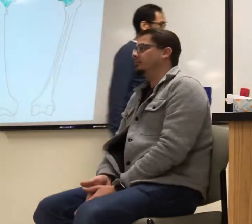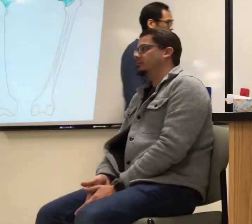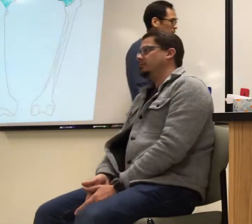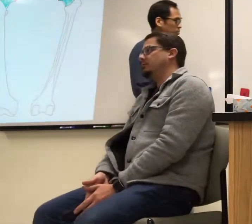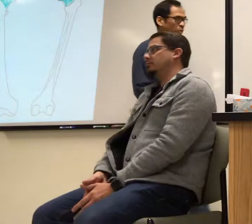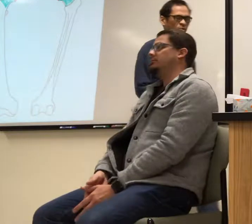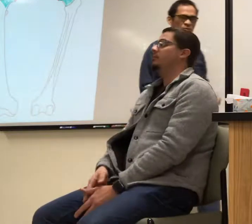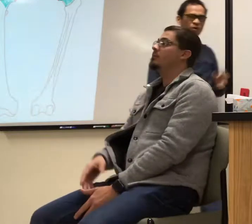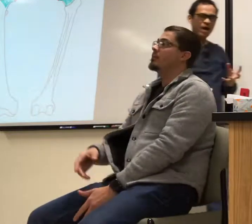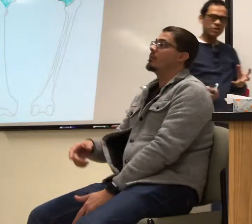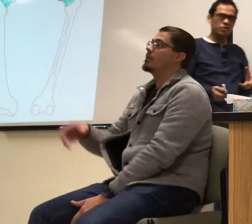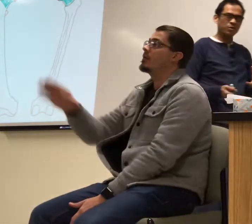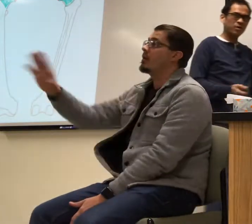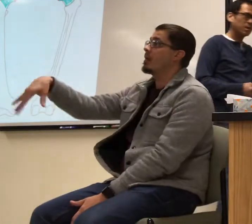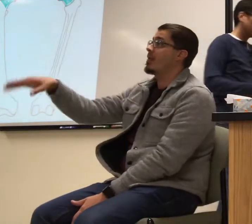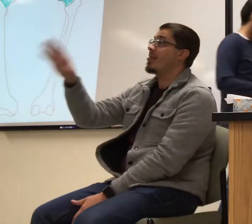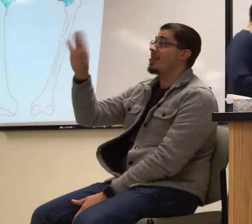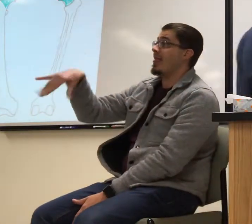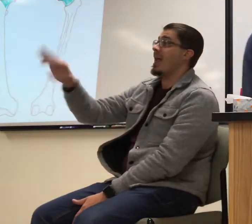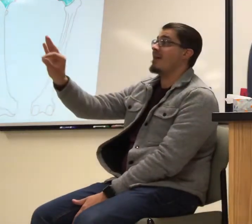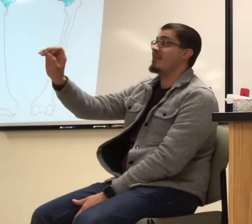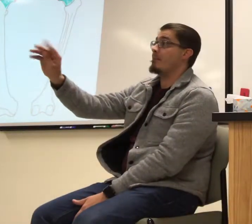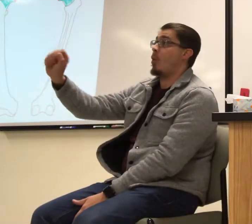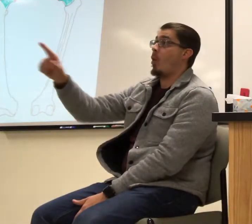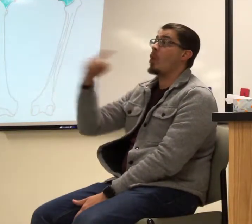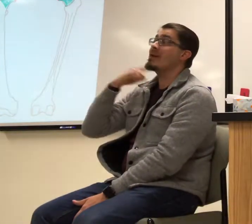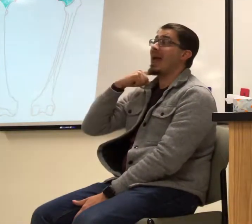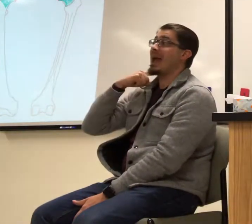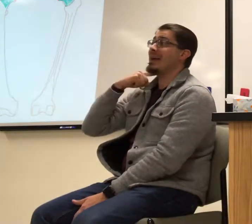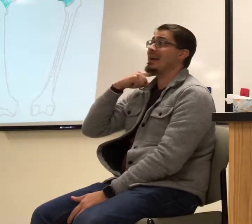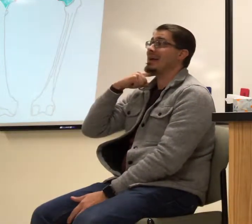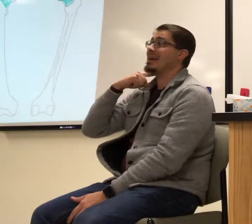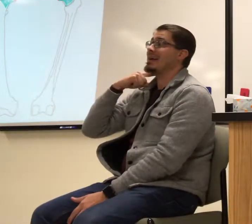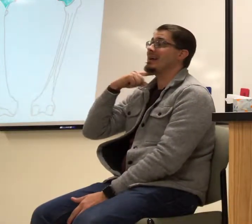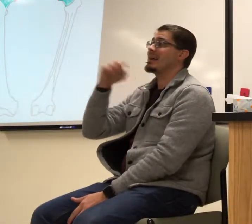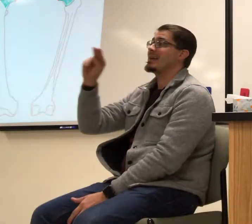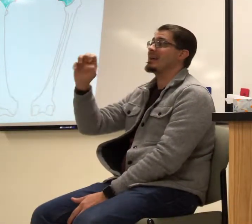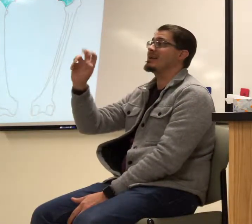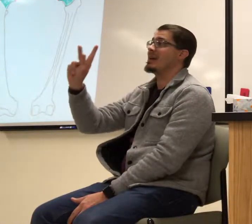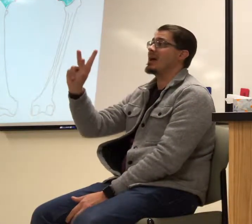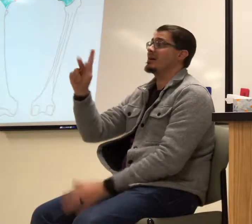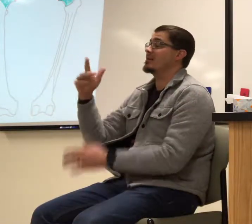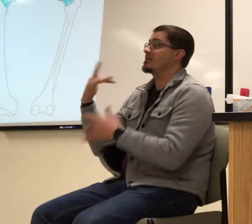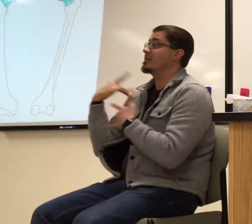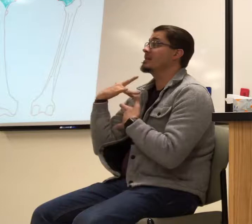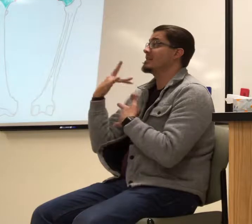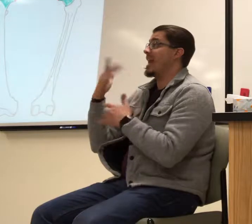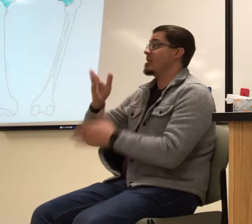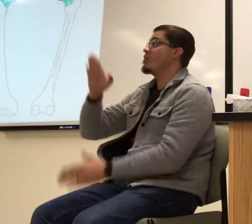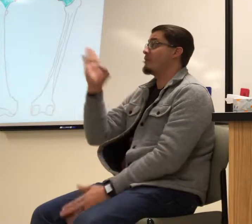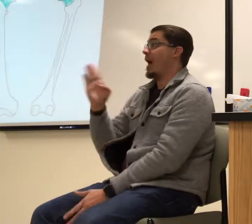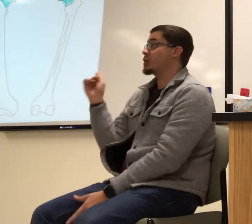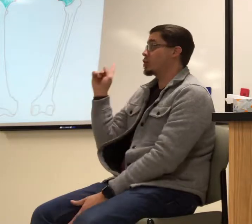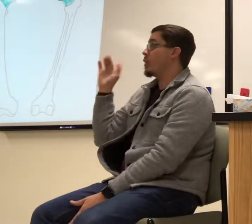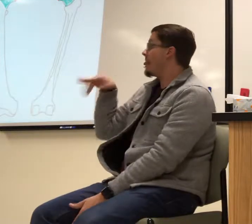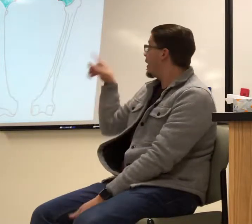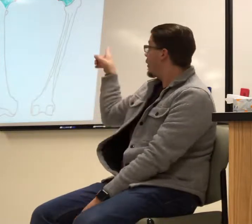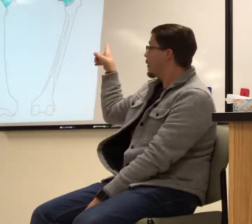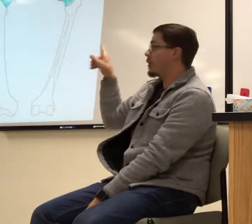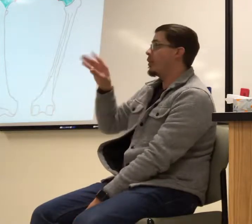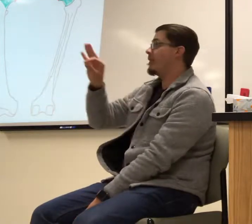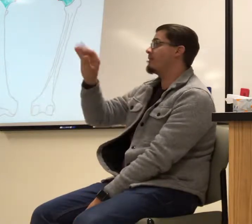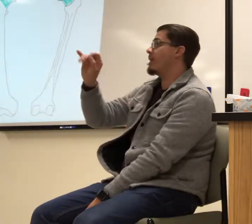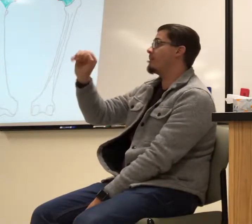The femoral neck is prone to fracture. It snaps. Many times people refer to a hip fracture as a fracture of the femoral